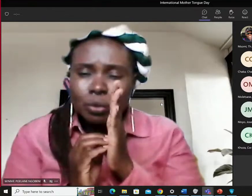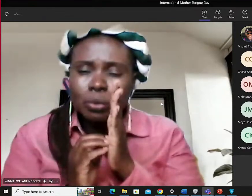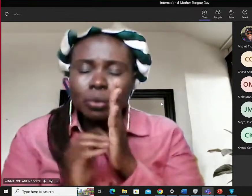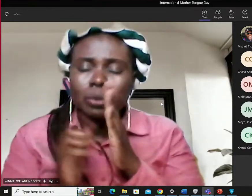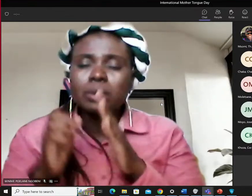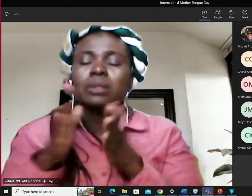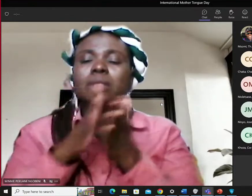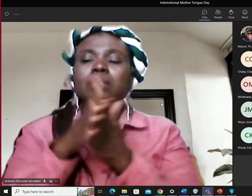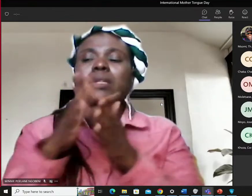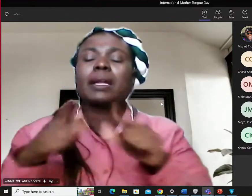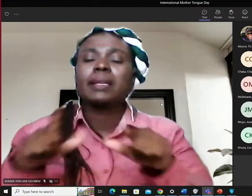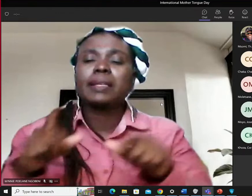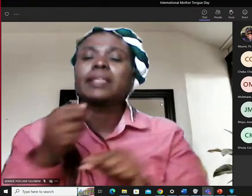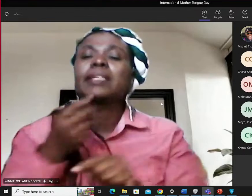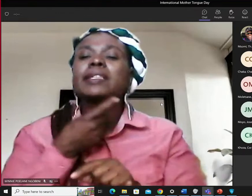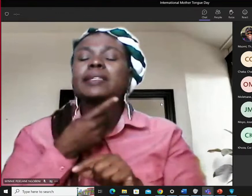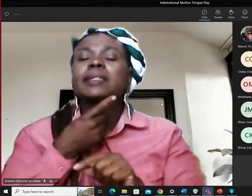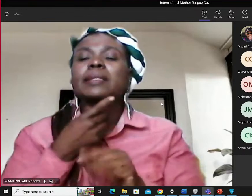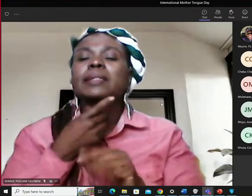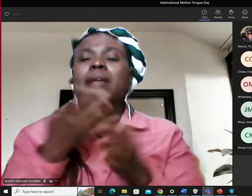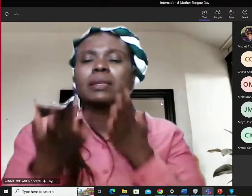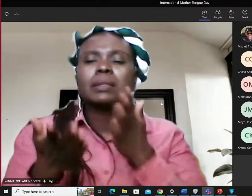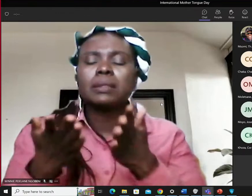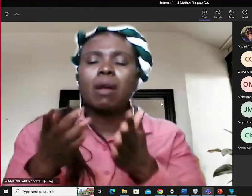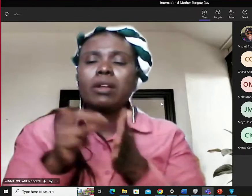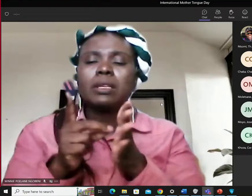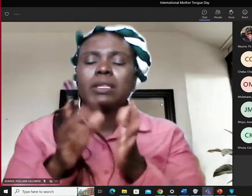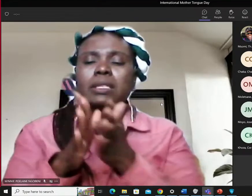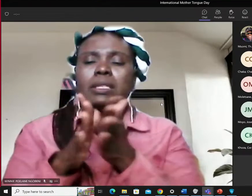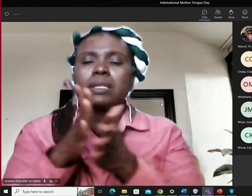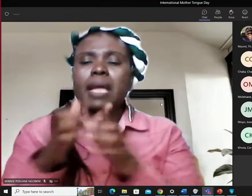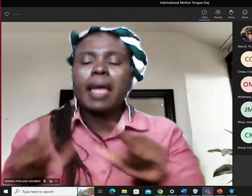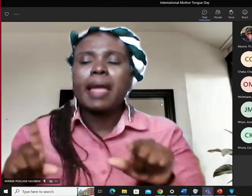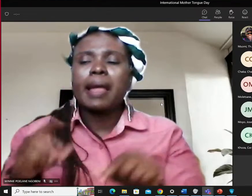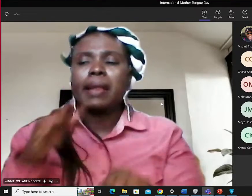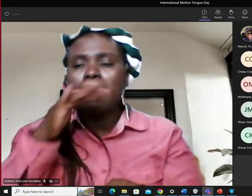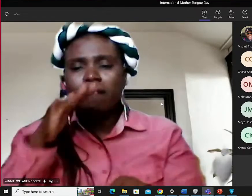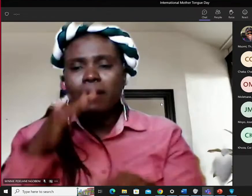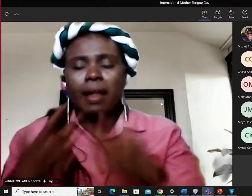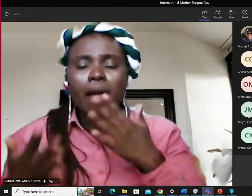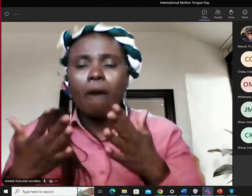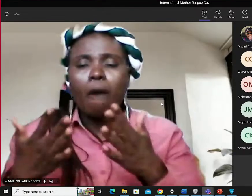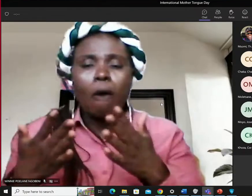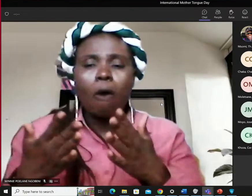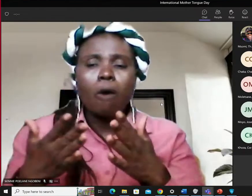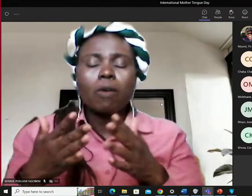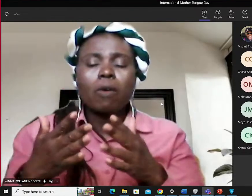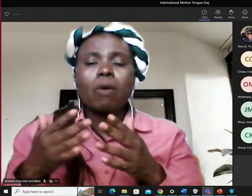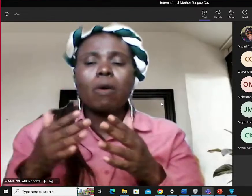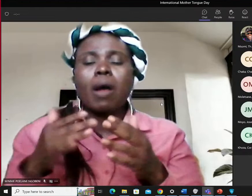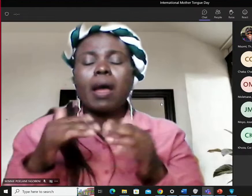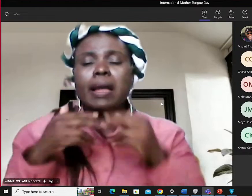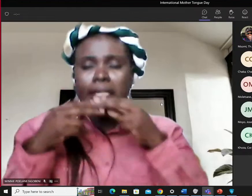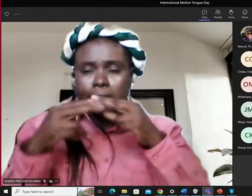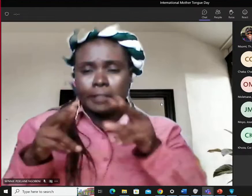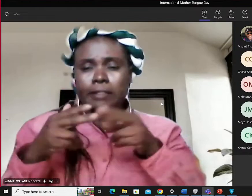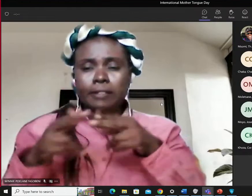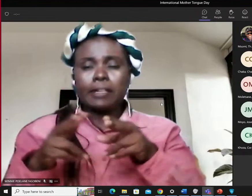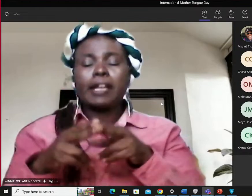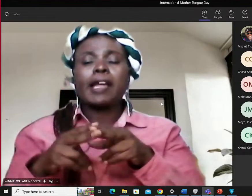signed Afrikaans or signed French, happens in